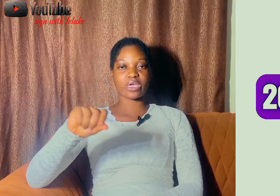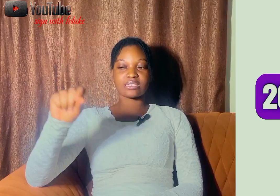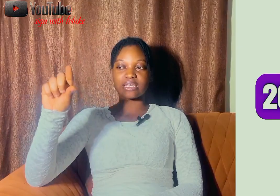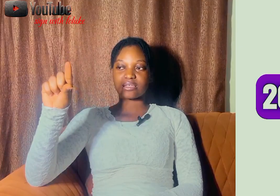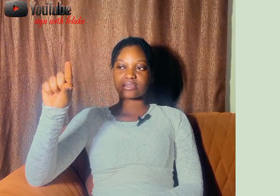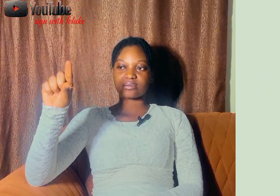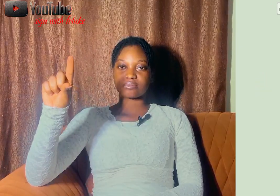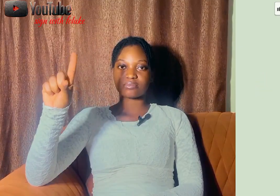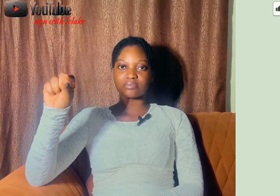20,